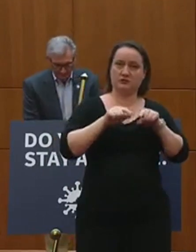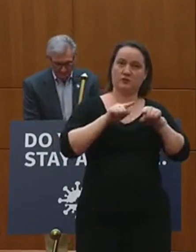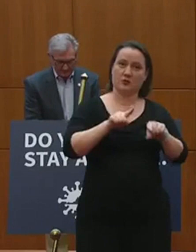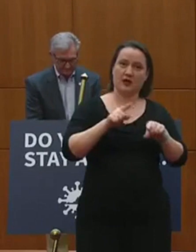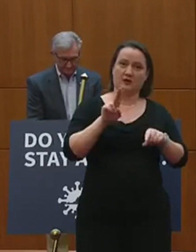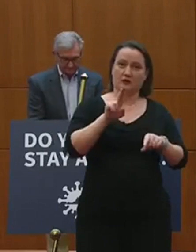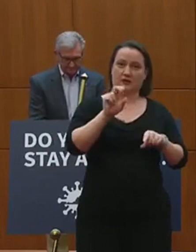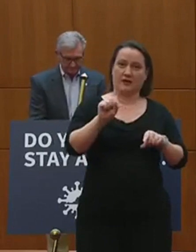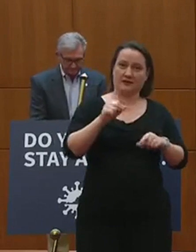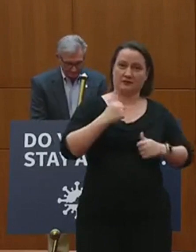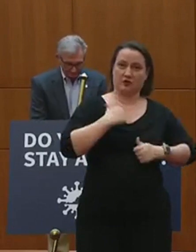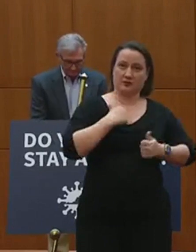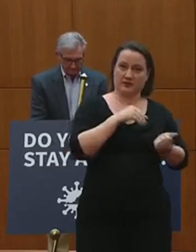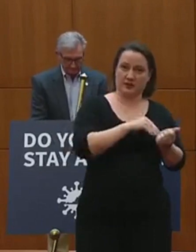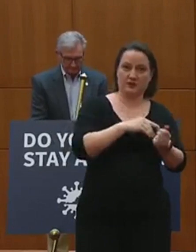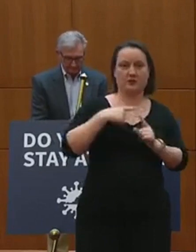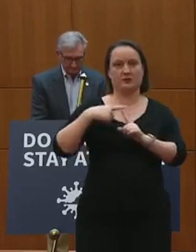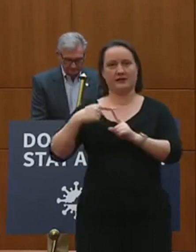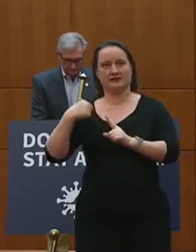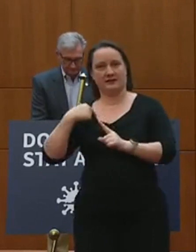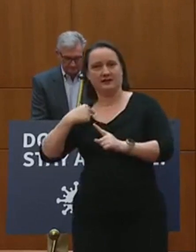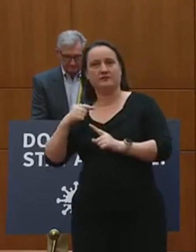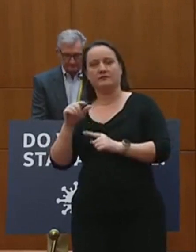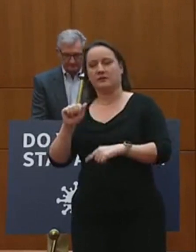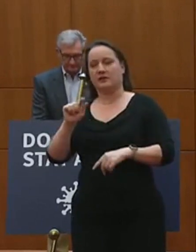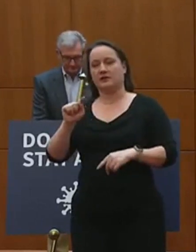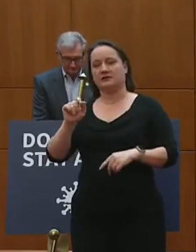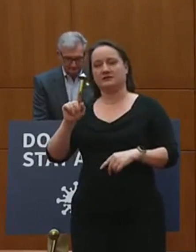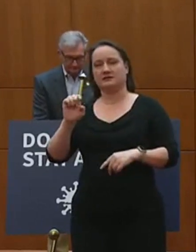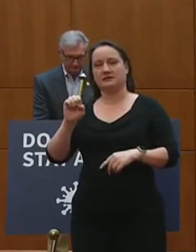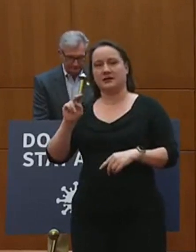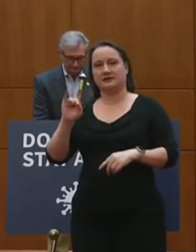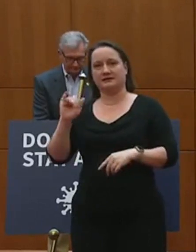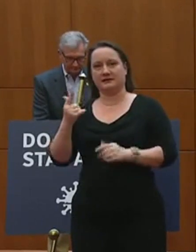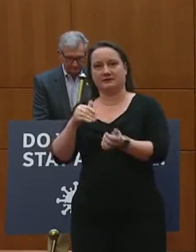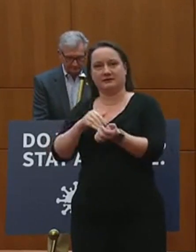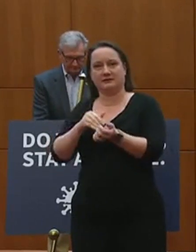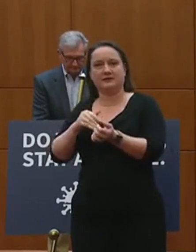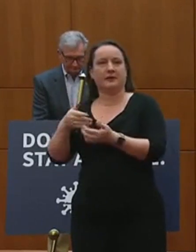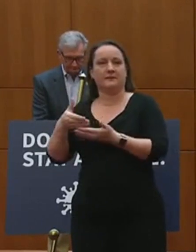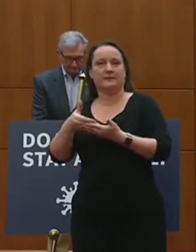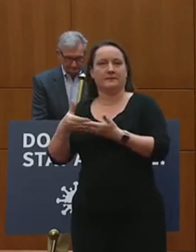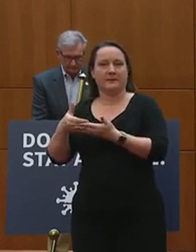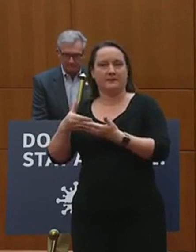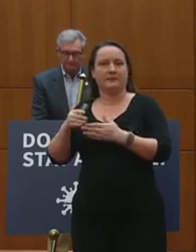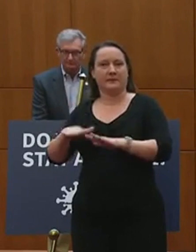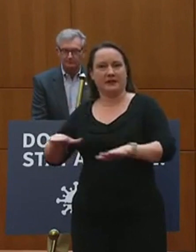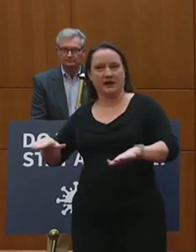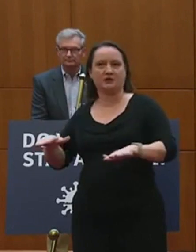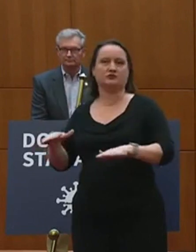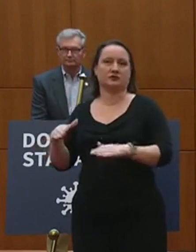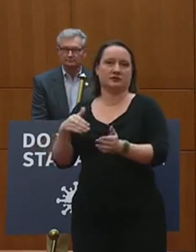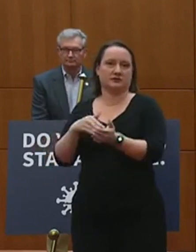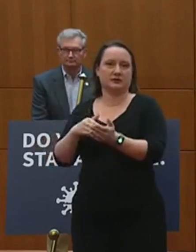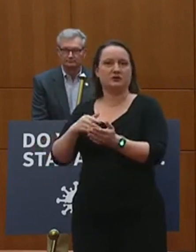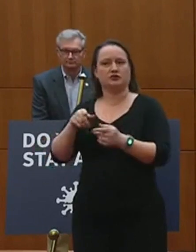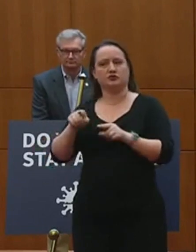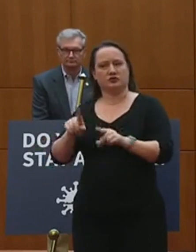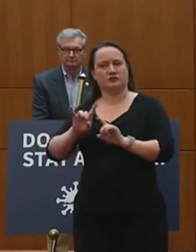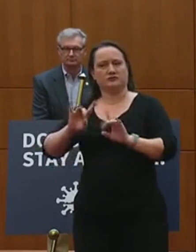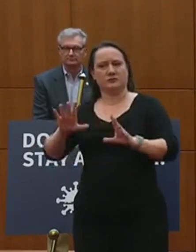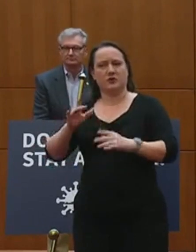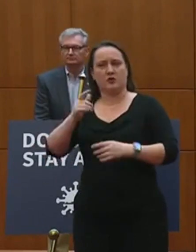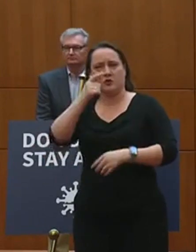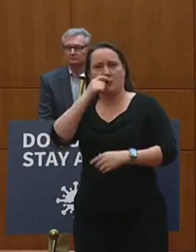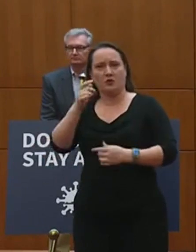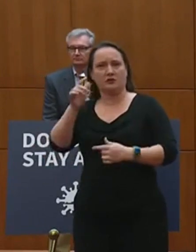attending pediatric physician during particularly busy cold and flu seasons at our children's hospital. For those of